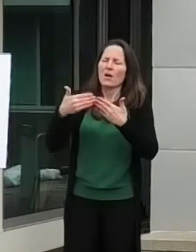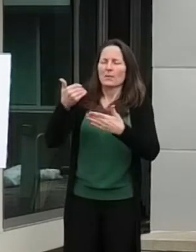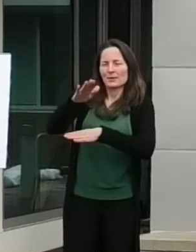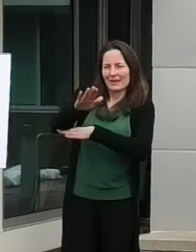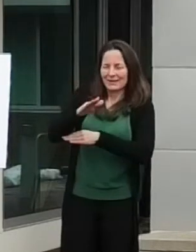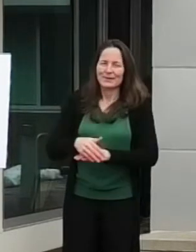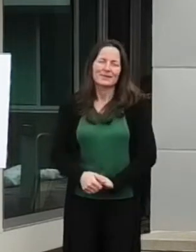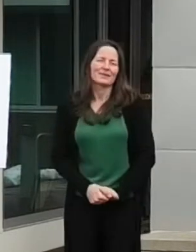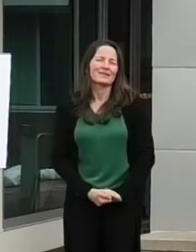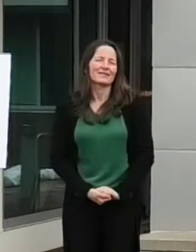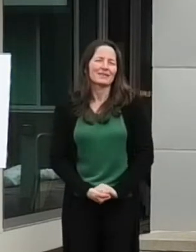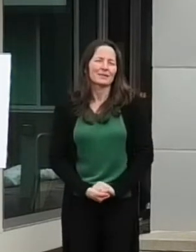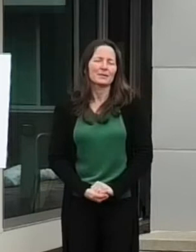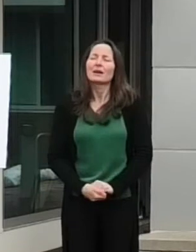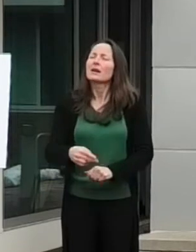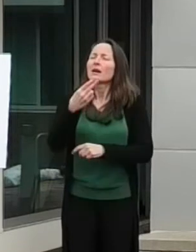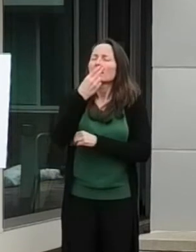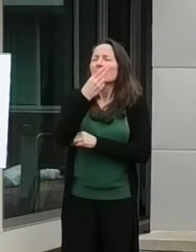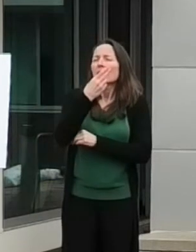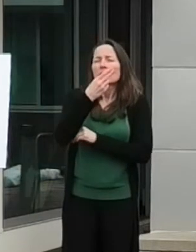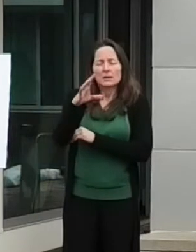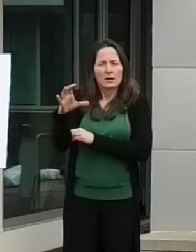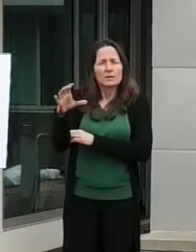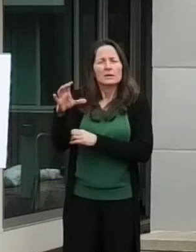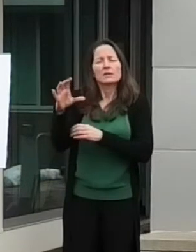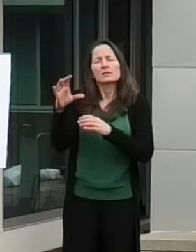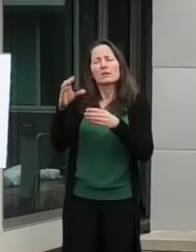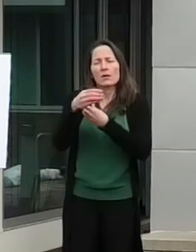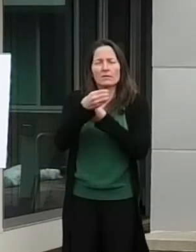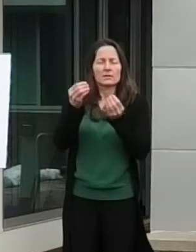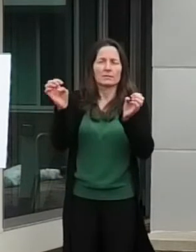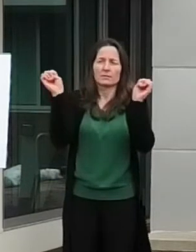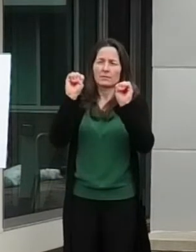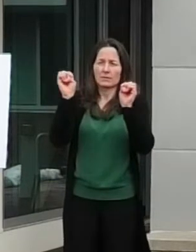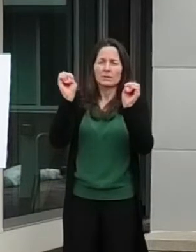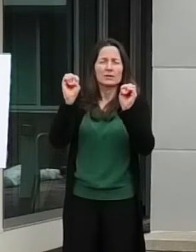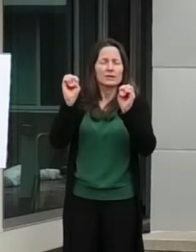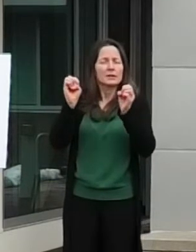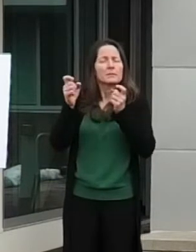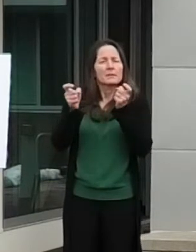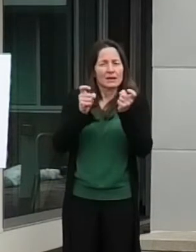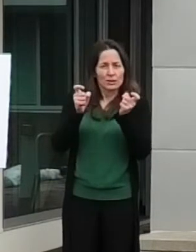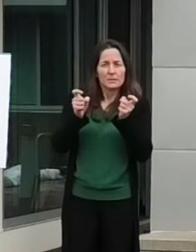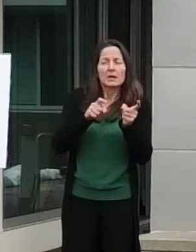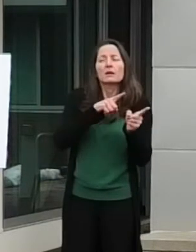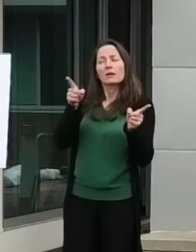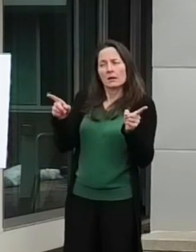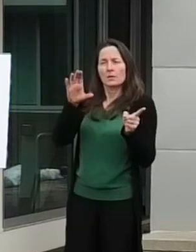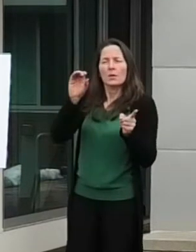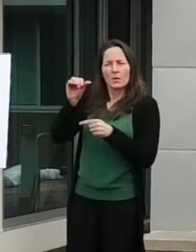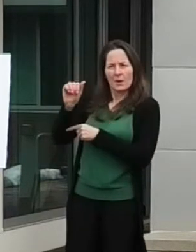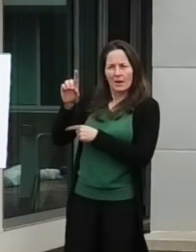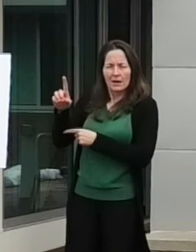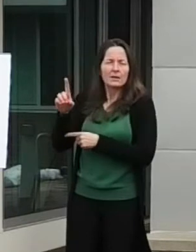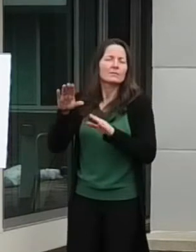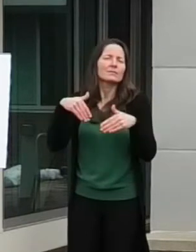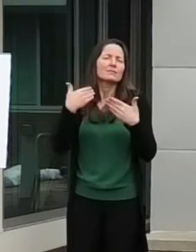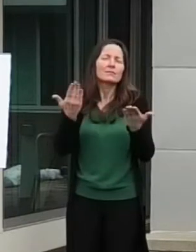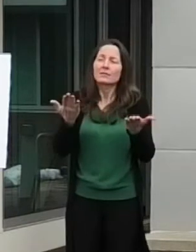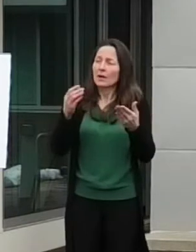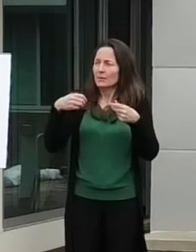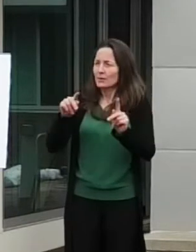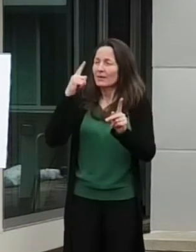Howard County's community organizations active in disaster, also known as the COAD, provides opportunities for community members to get